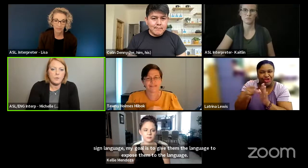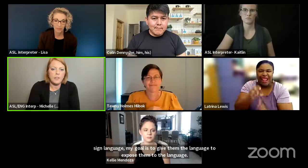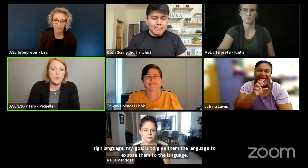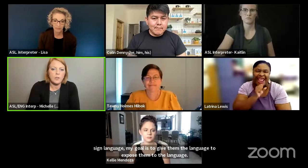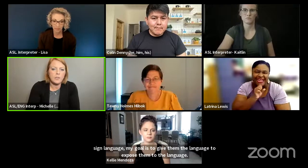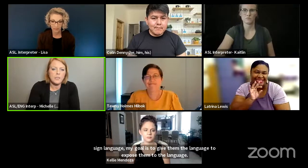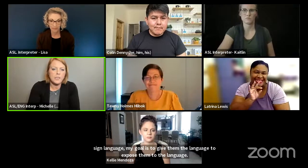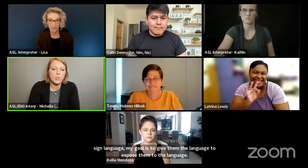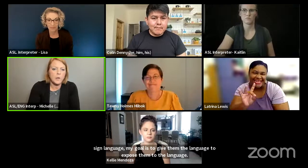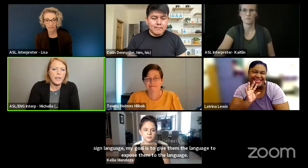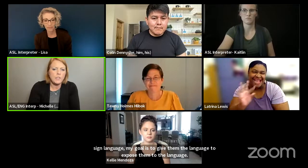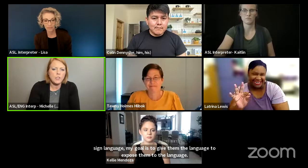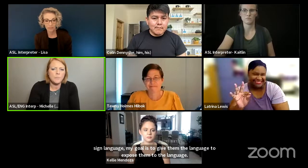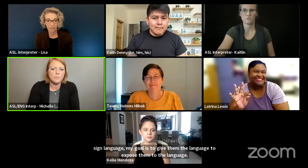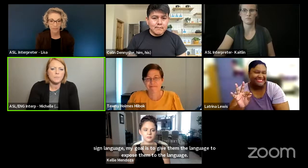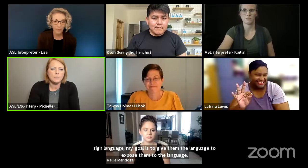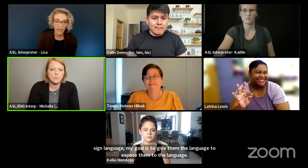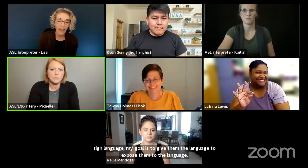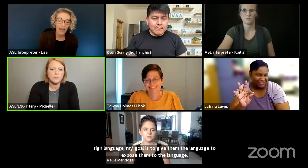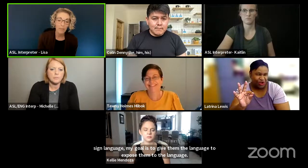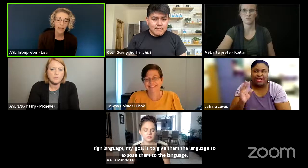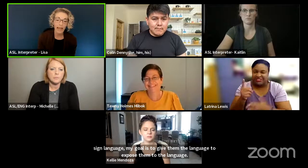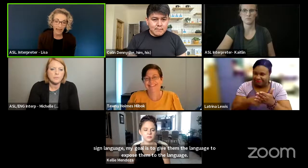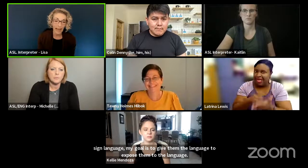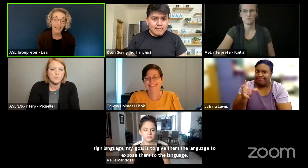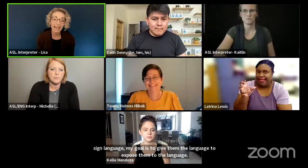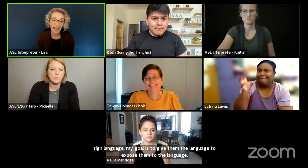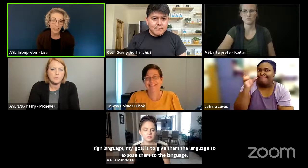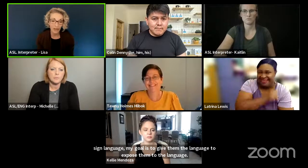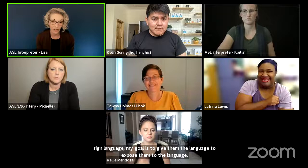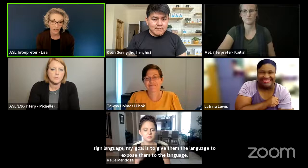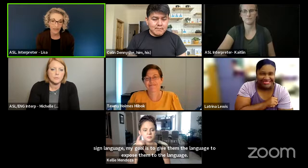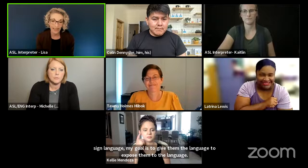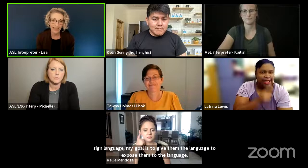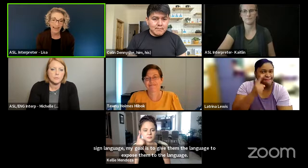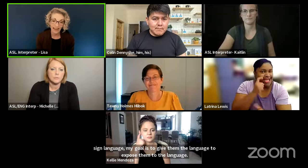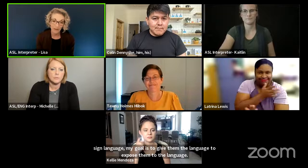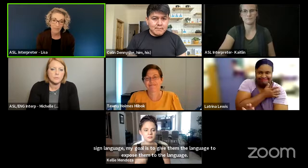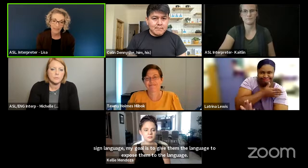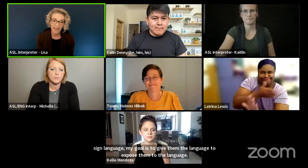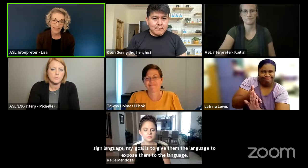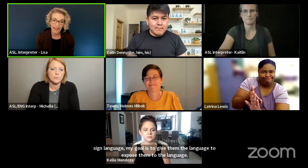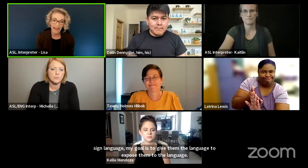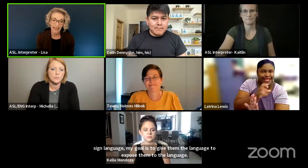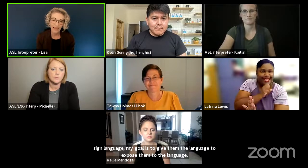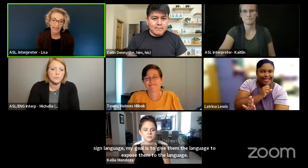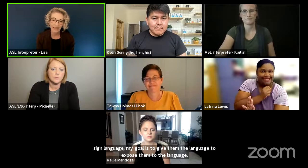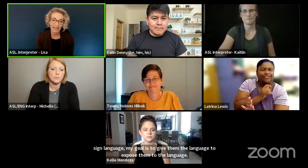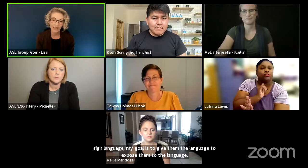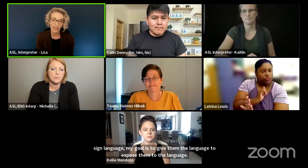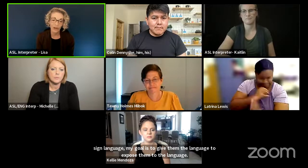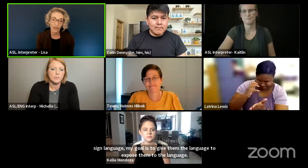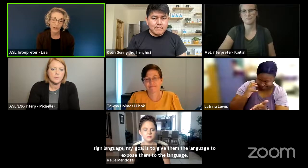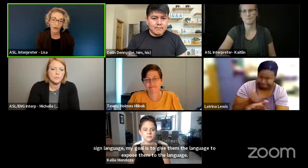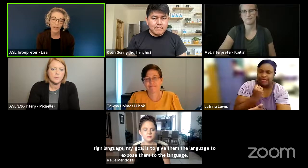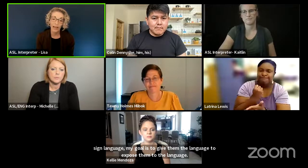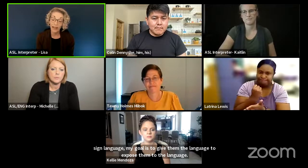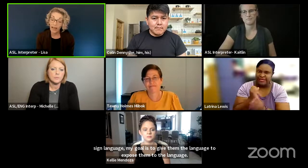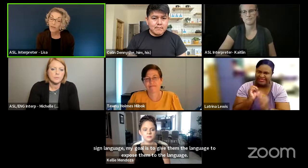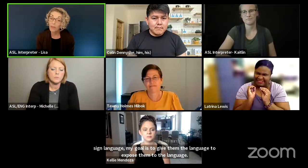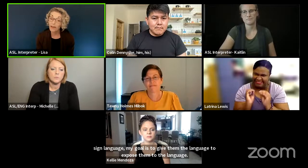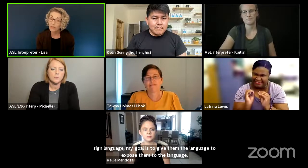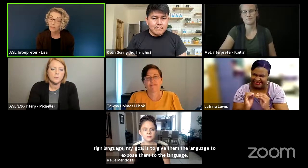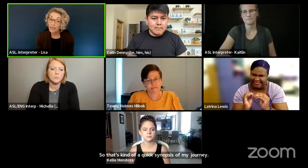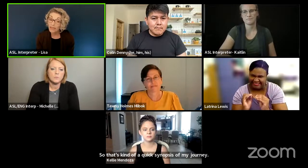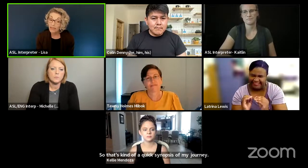Great, thank you. And now you teach what age? 8 and 9-year-olds. Yeah. And so, you know, a